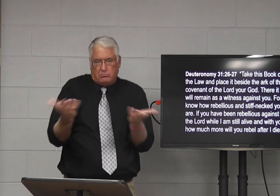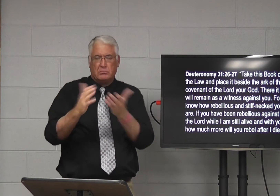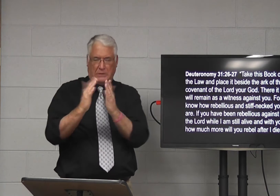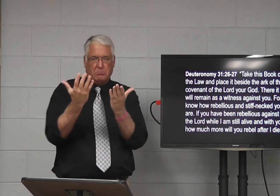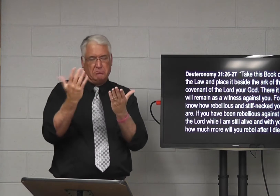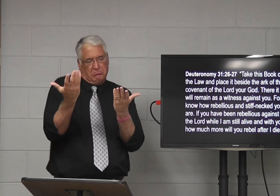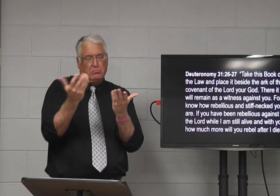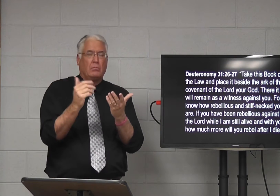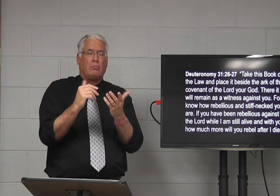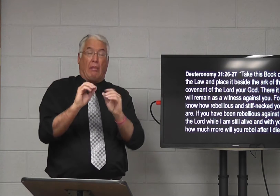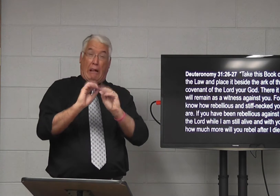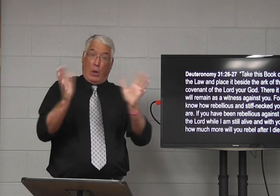There was a book.